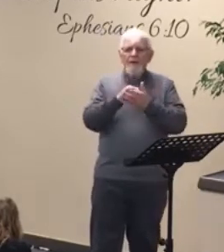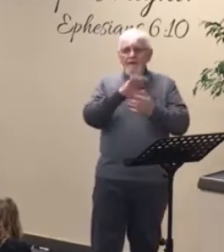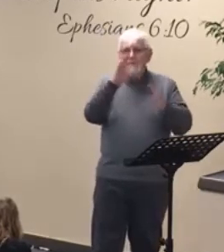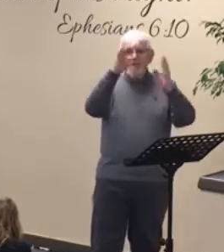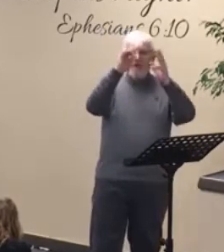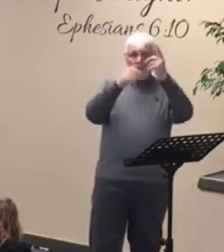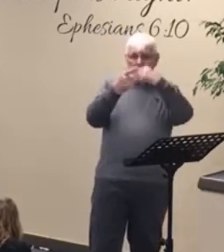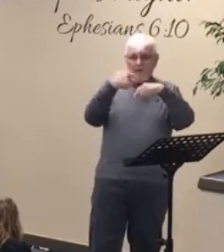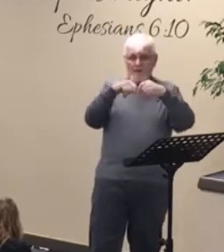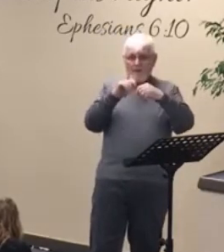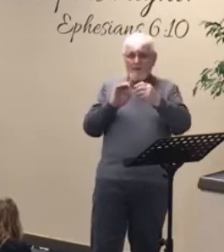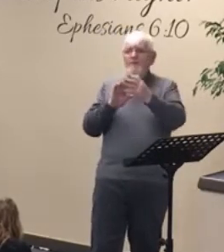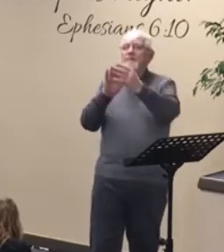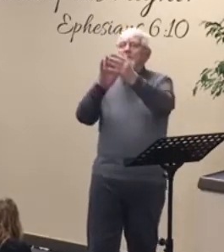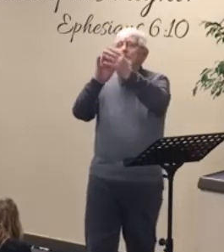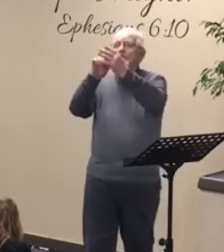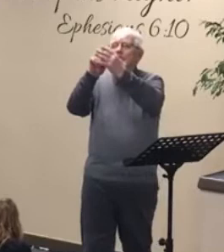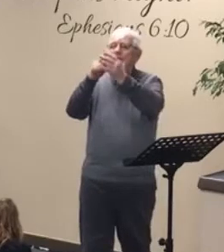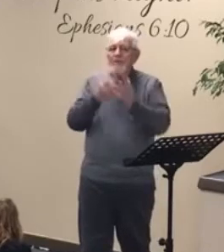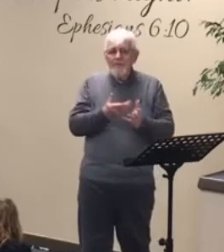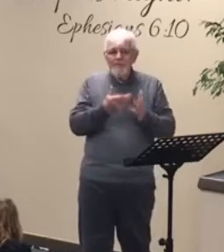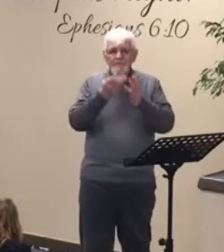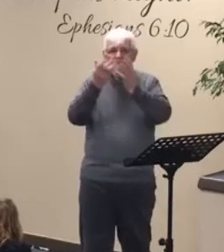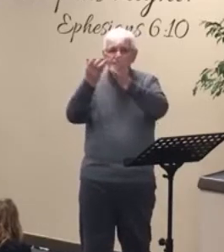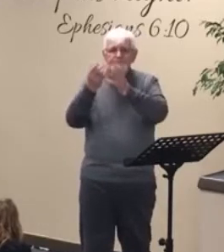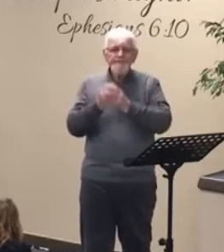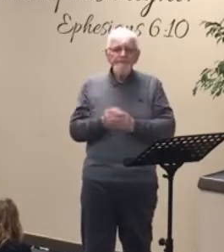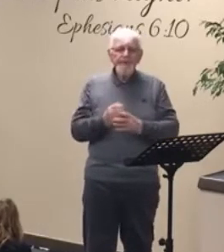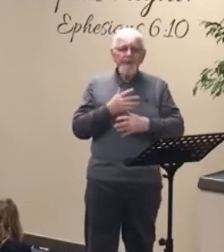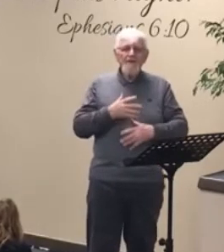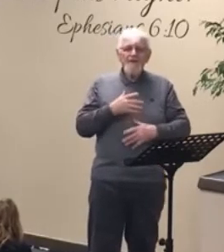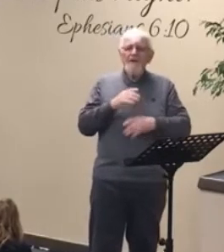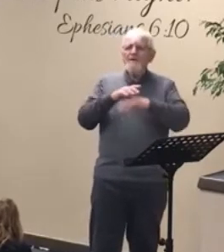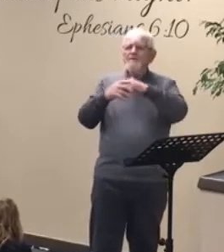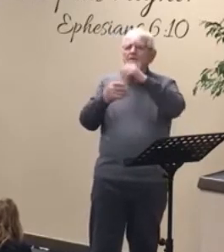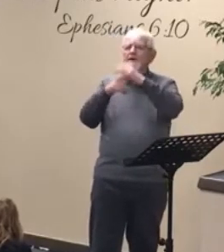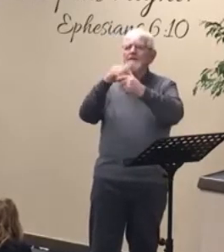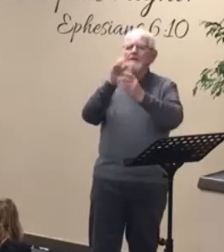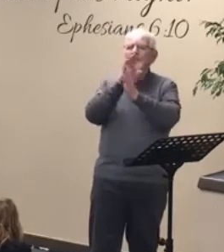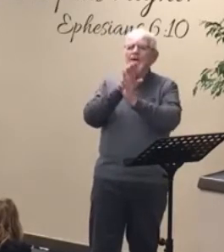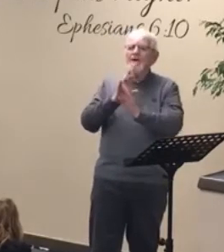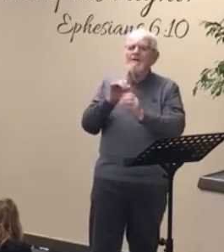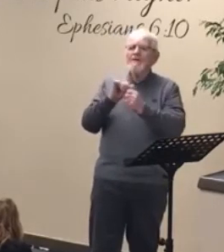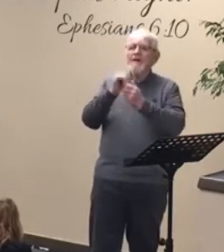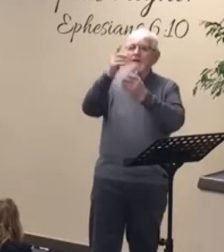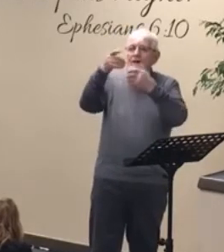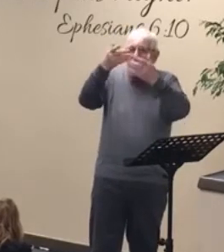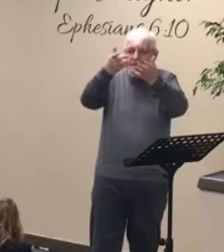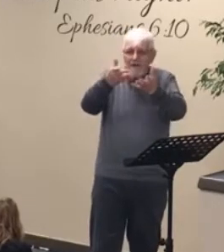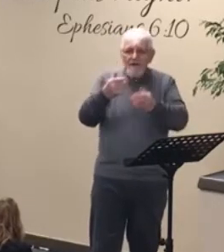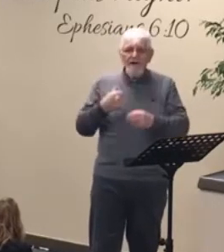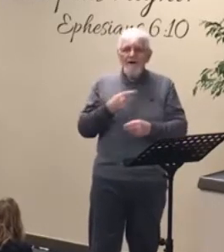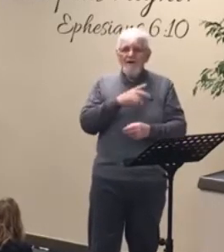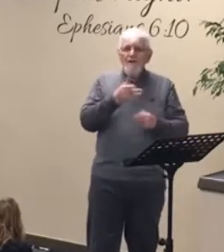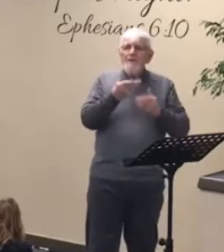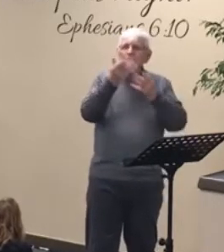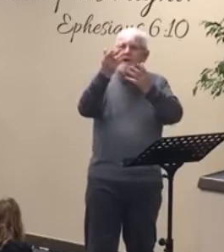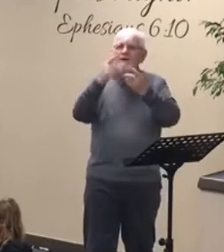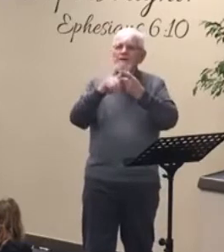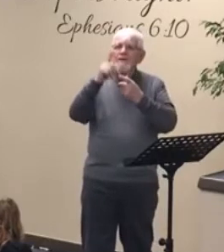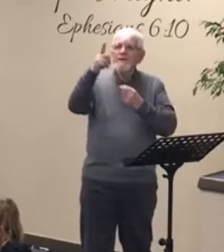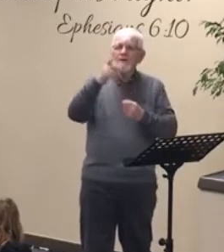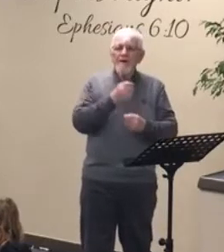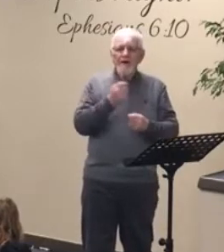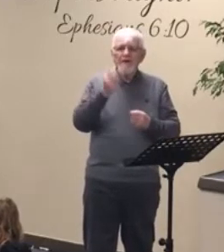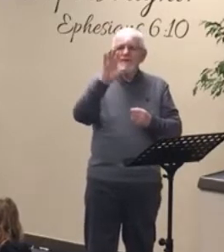Lord, I ask that you'd help us to take and enjoy the comfort and the peace that you give us when we take the things to you and leave them